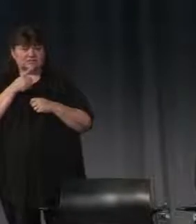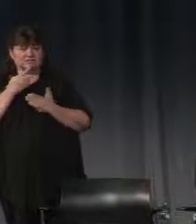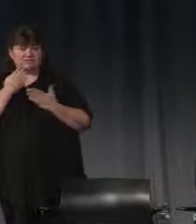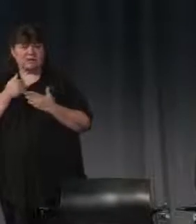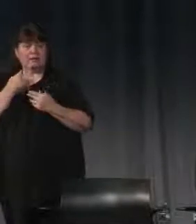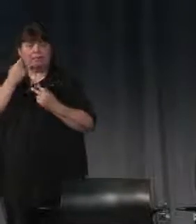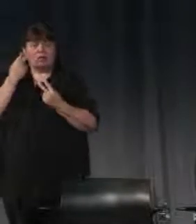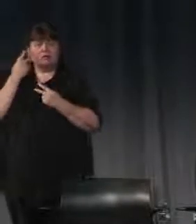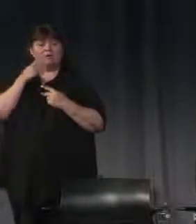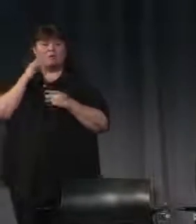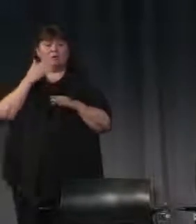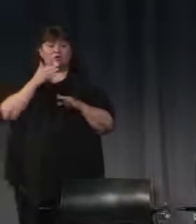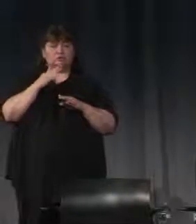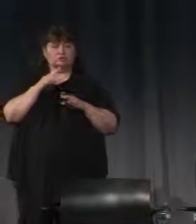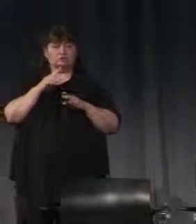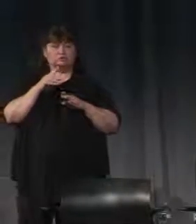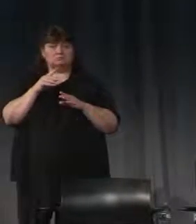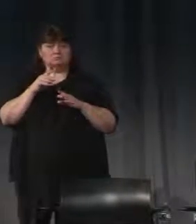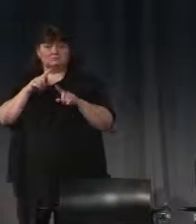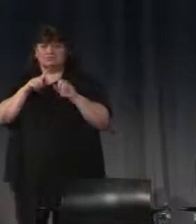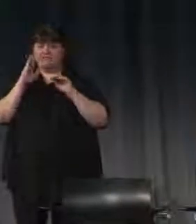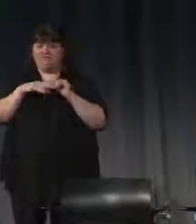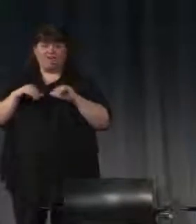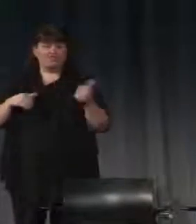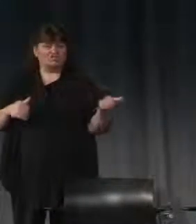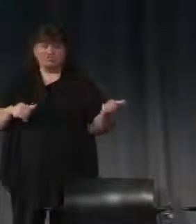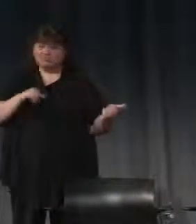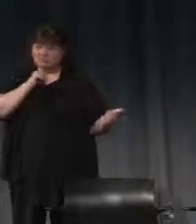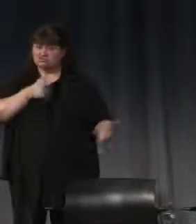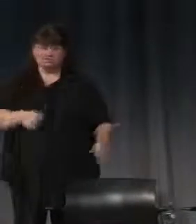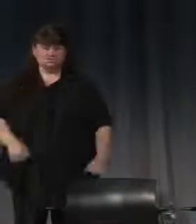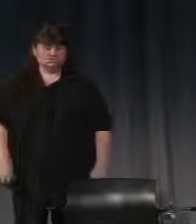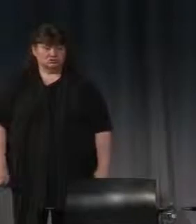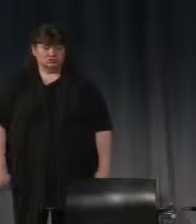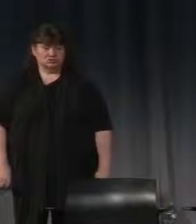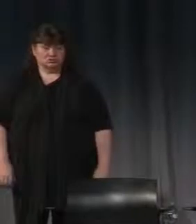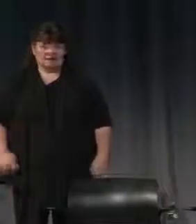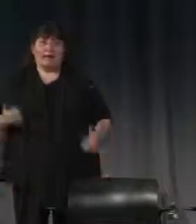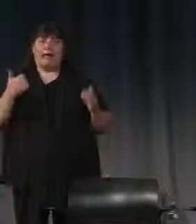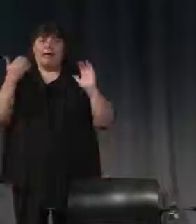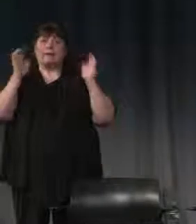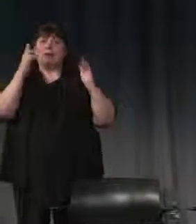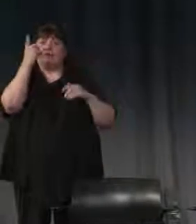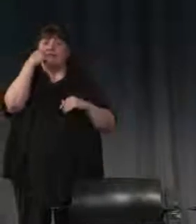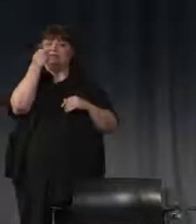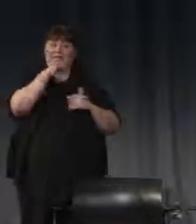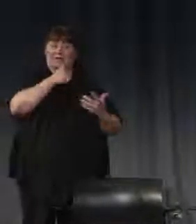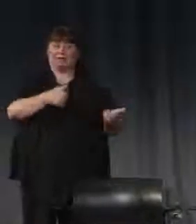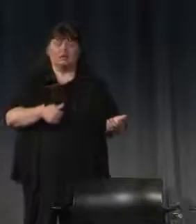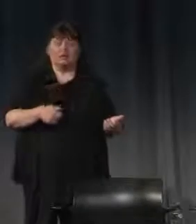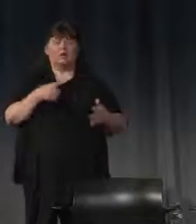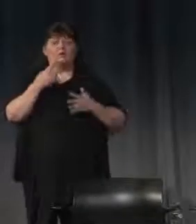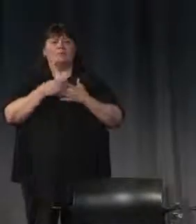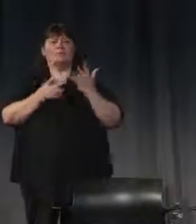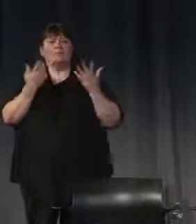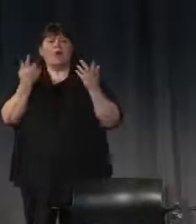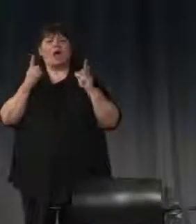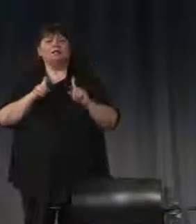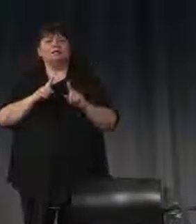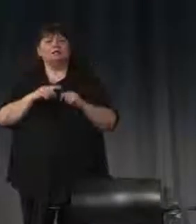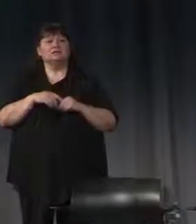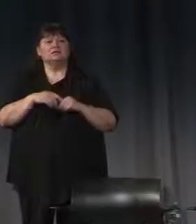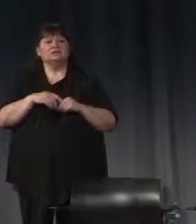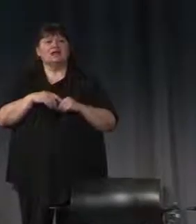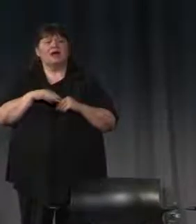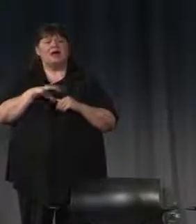is no more accurate than memory for other things. In particular, the study I know of compared it to faces. And I think what may be going on is there's